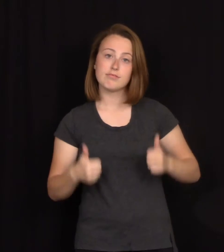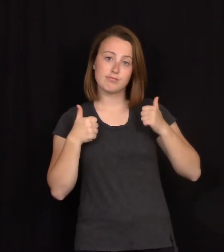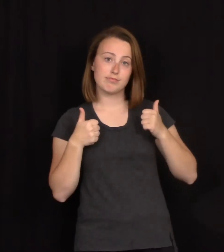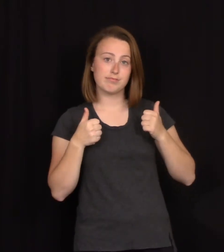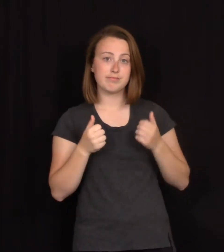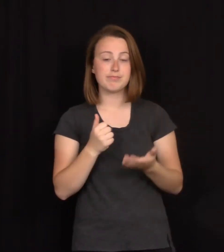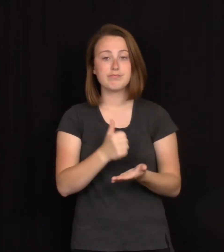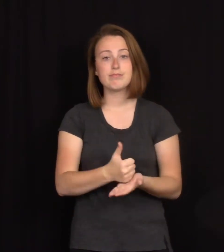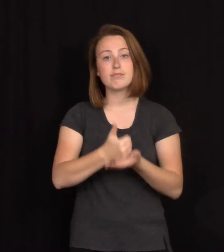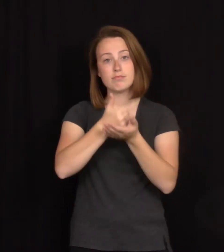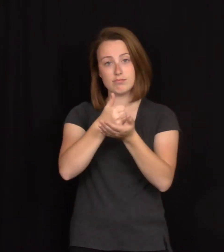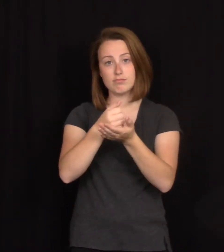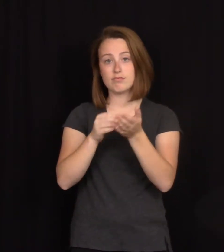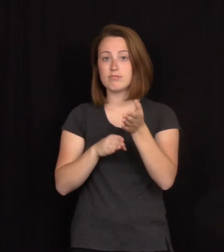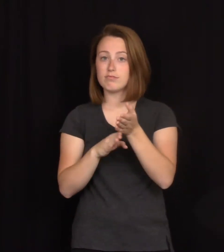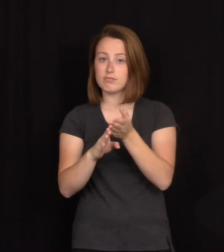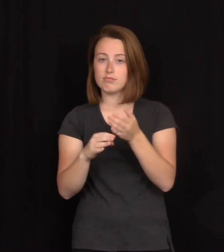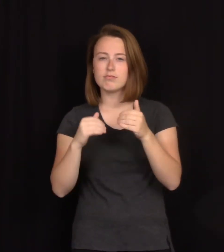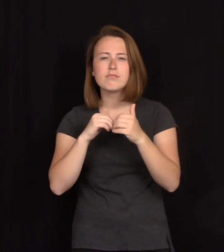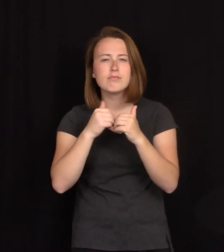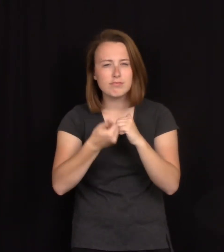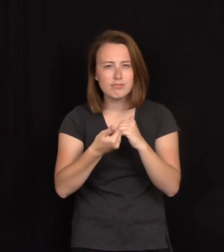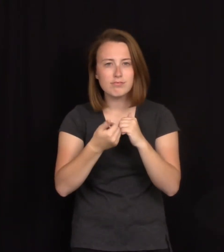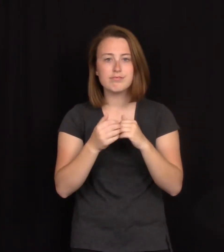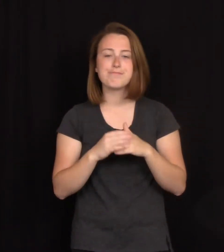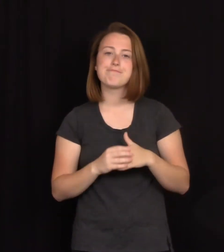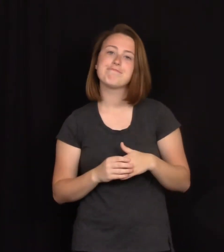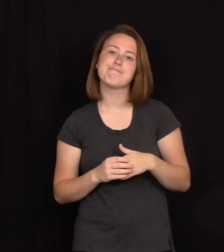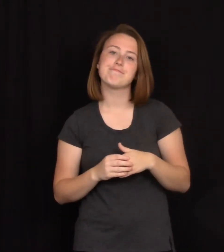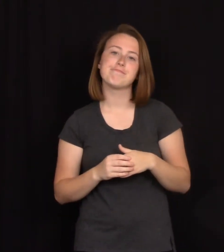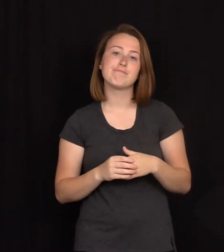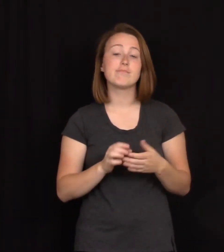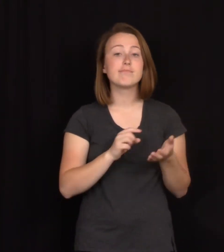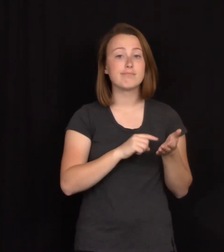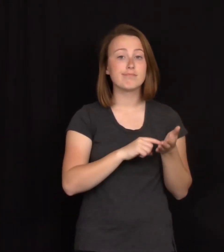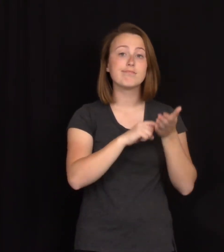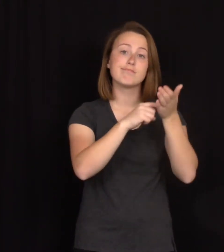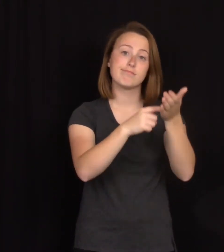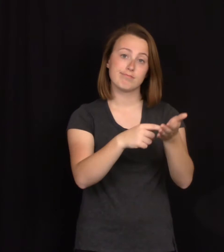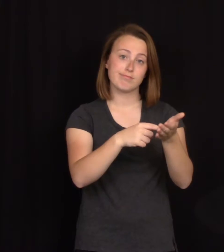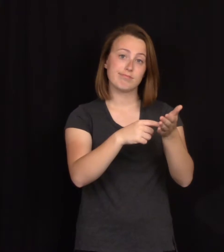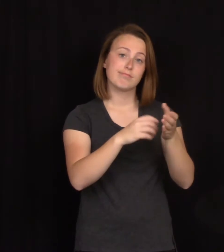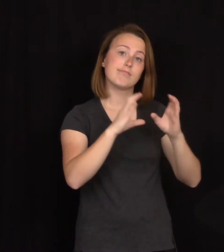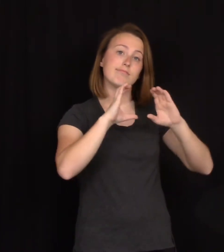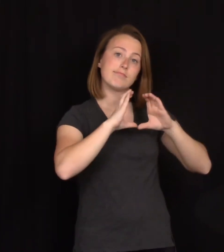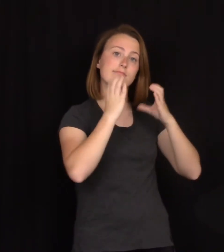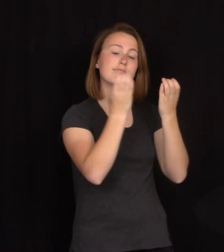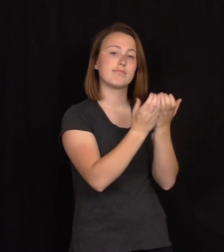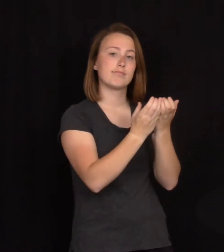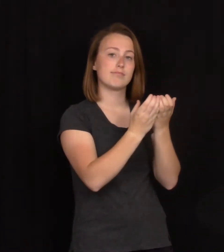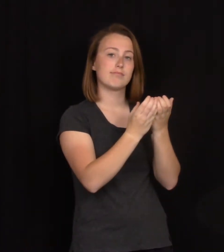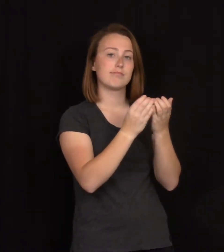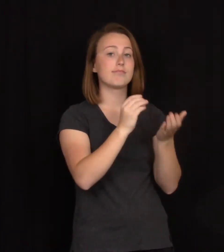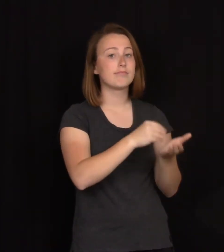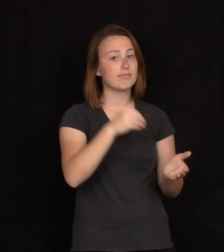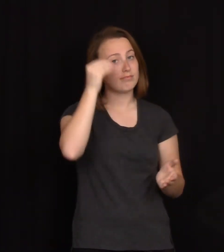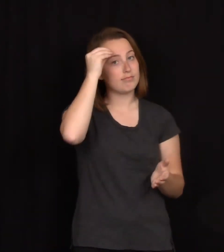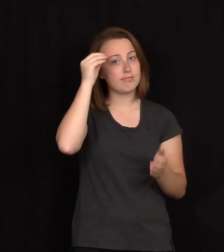lives, which helped the development of my minor through showing what I was learning in class was